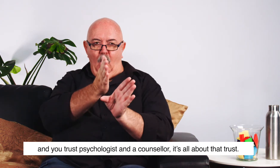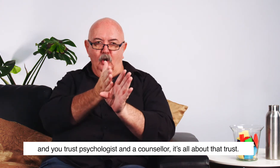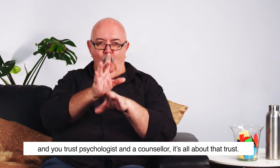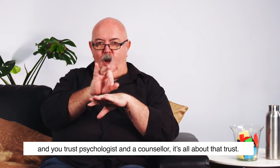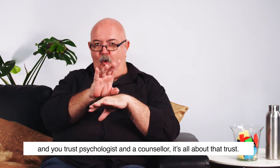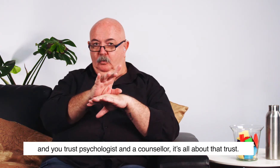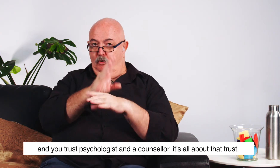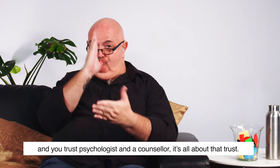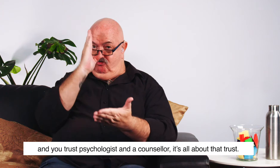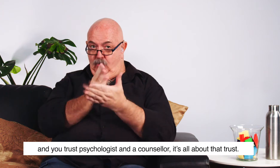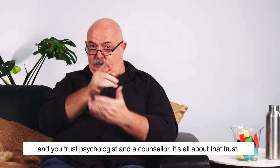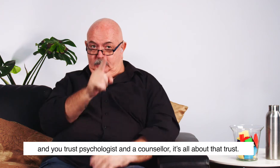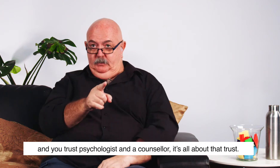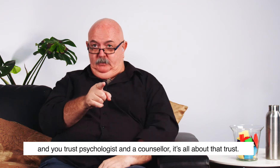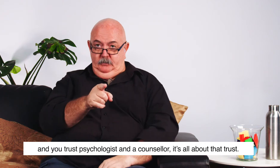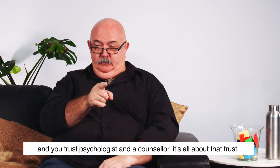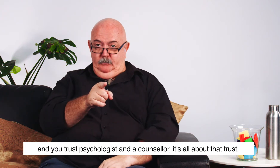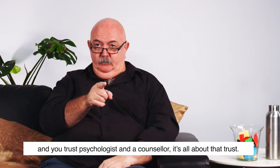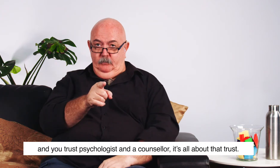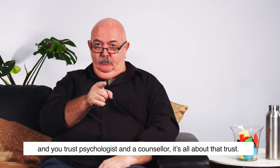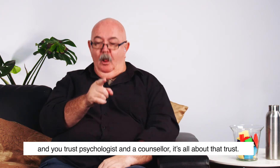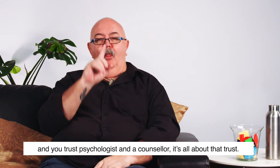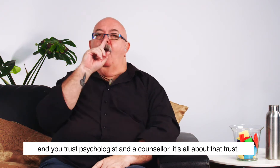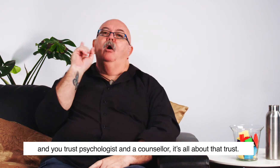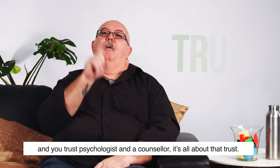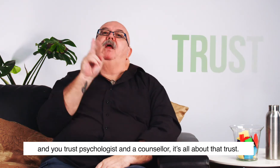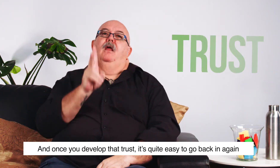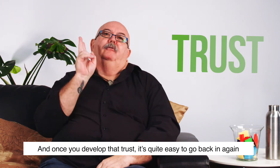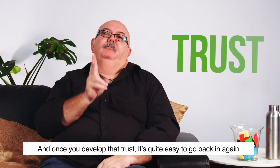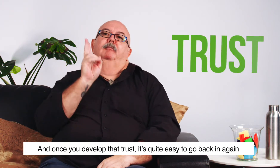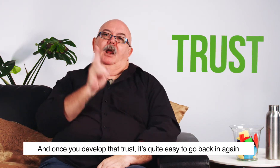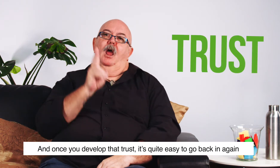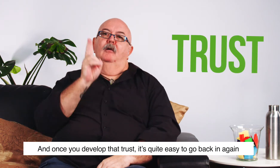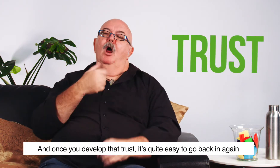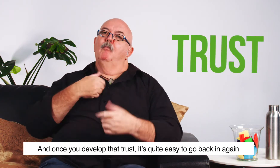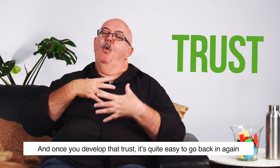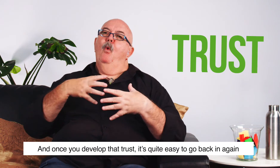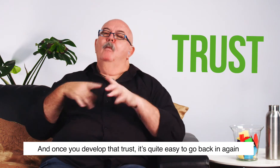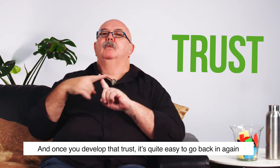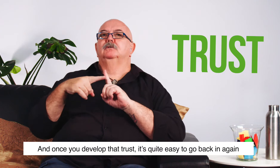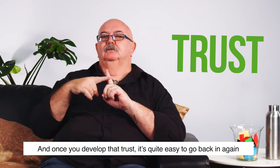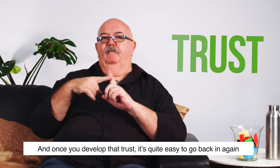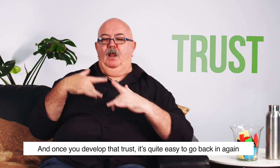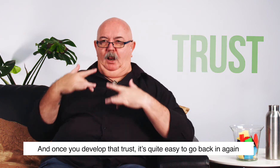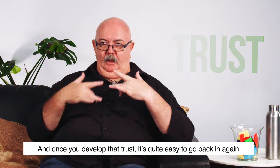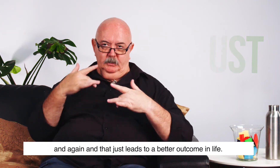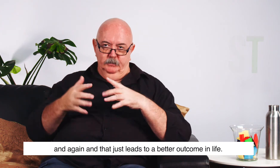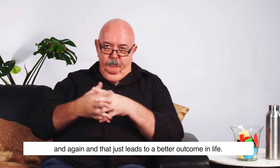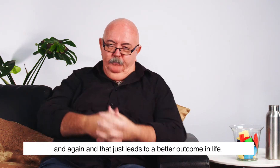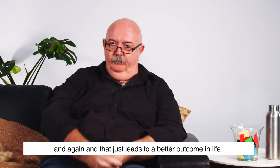you trust a psychologist and a counsellor. It's all about that trust, and once you develop that trust, it's quite easy to go back in again and again, and that just